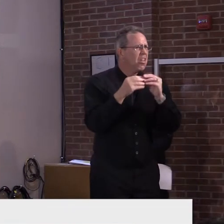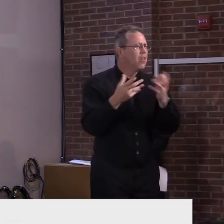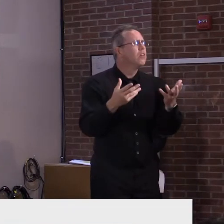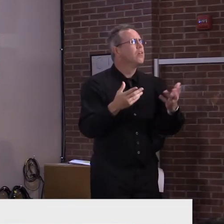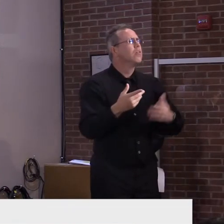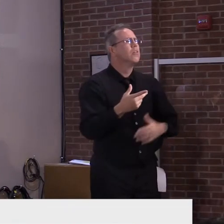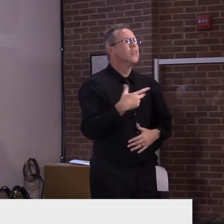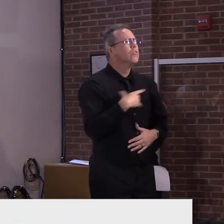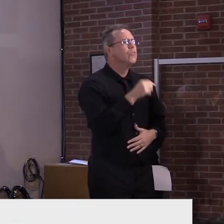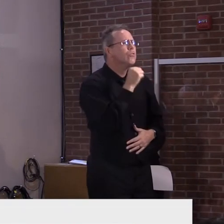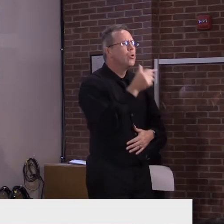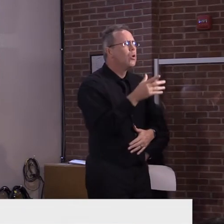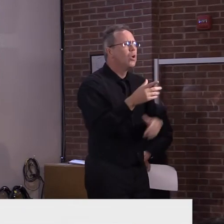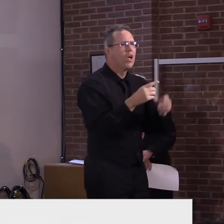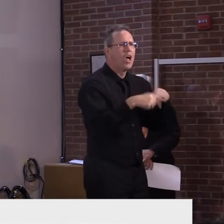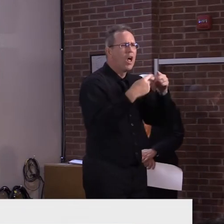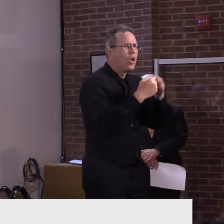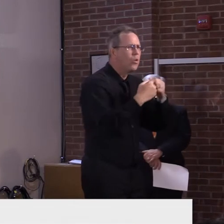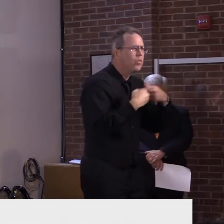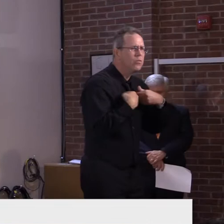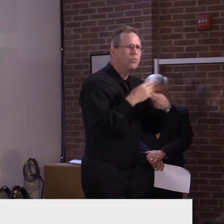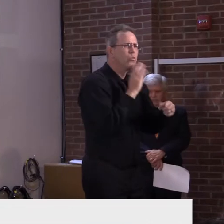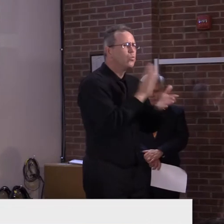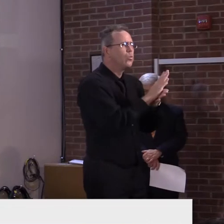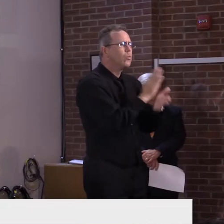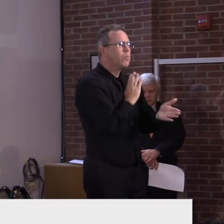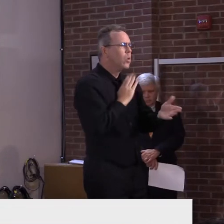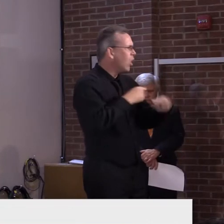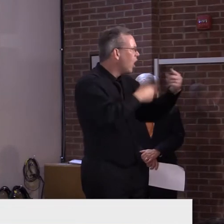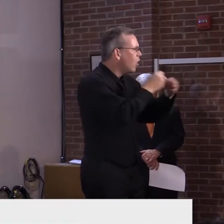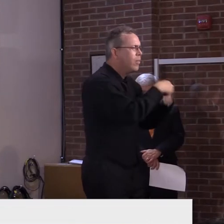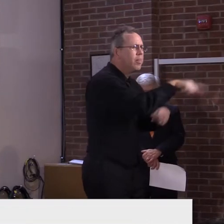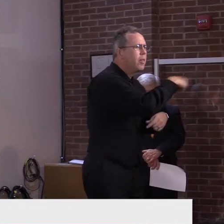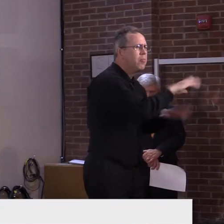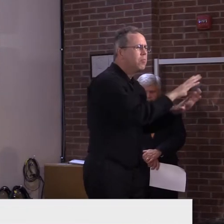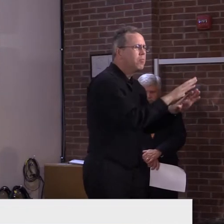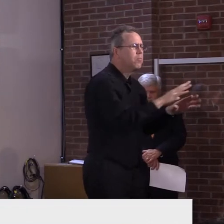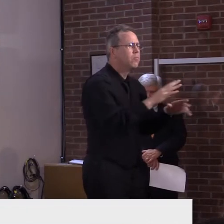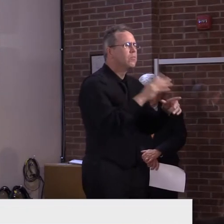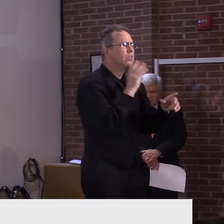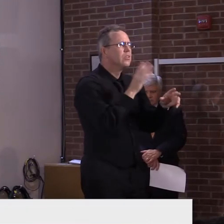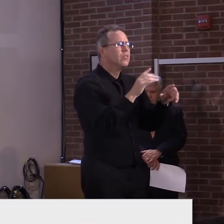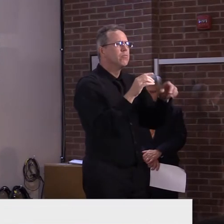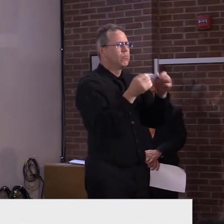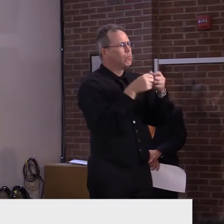our agencies. Local leaders following state recommendations should be supported in their decision-making.